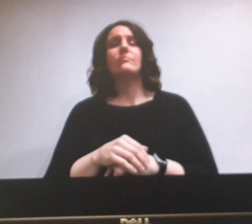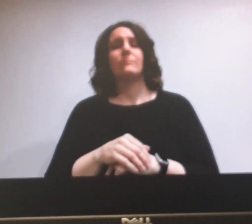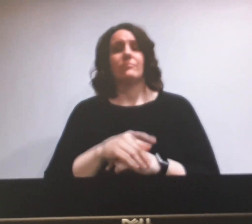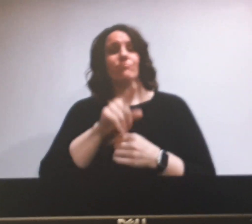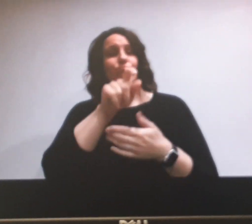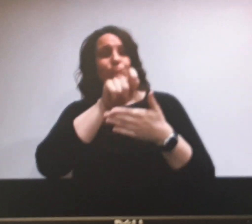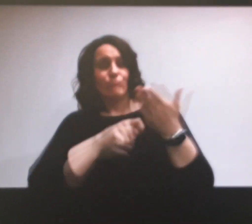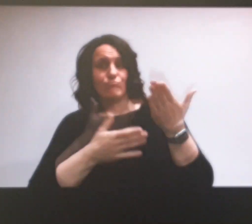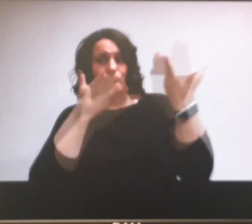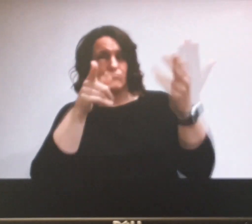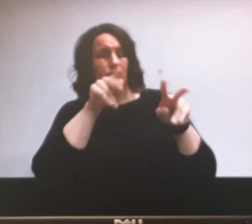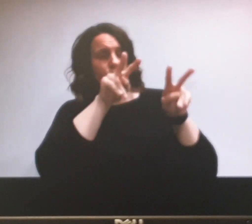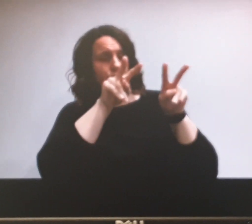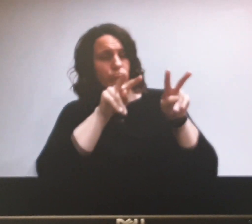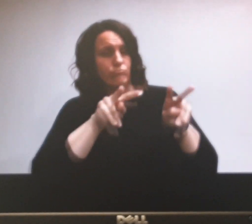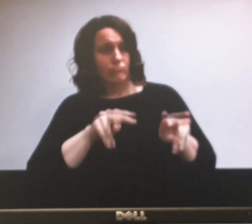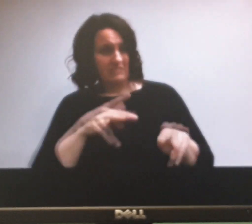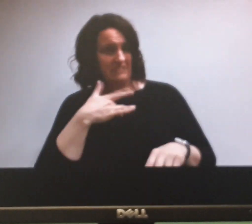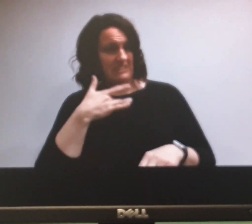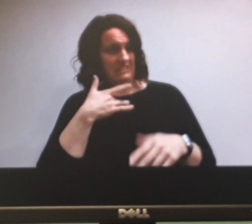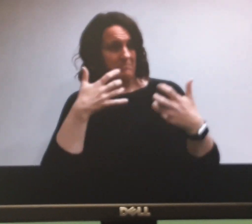It's called the 3C.